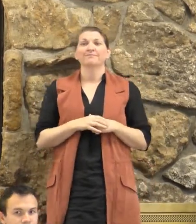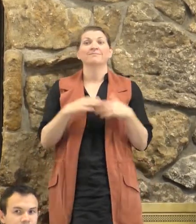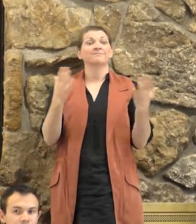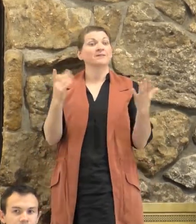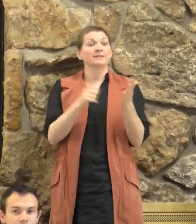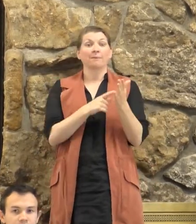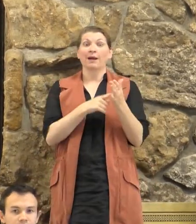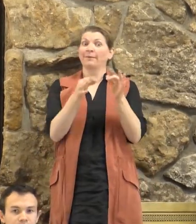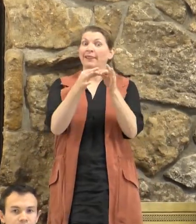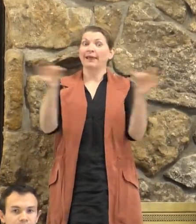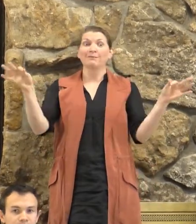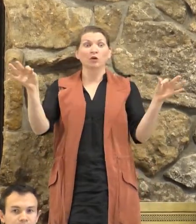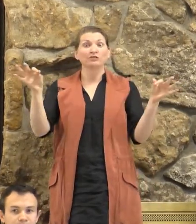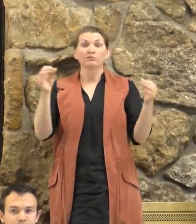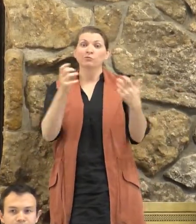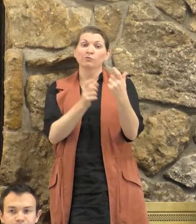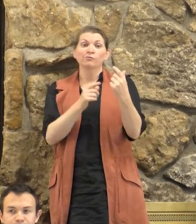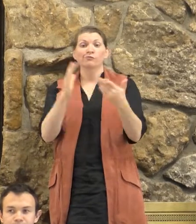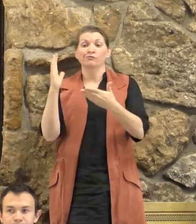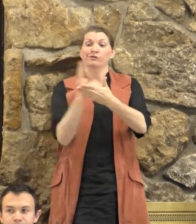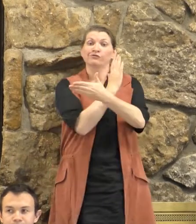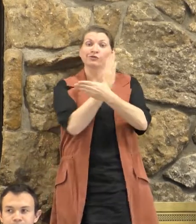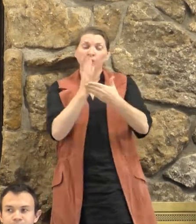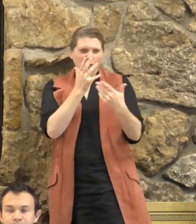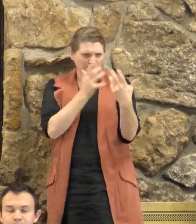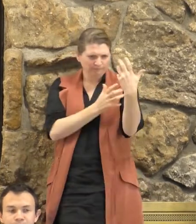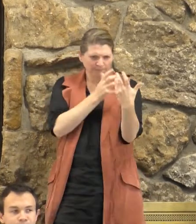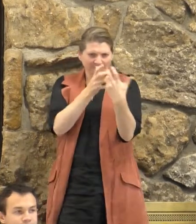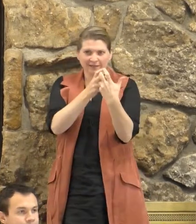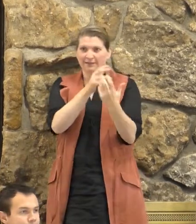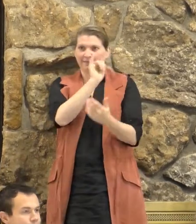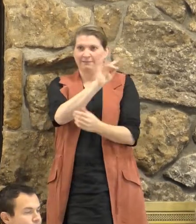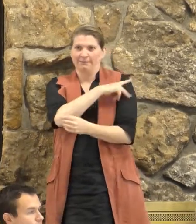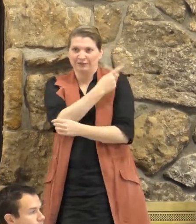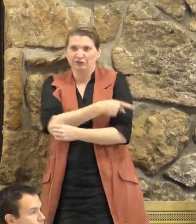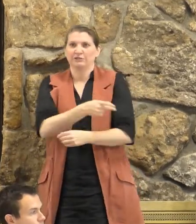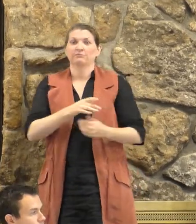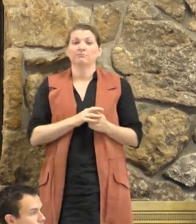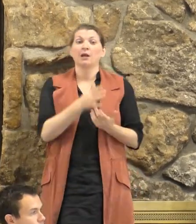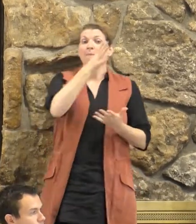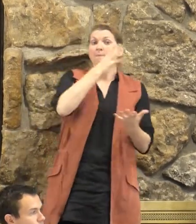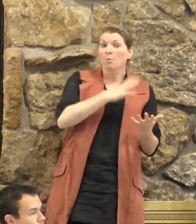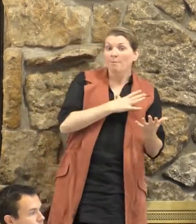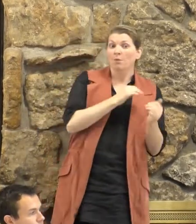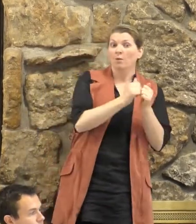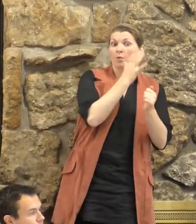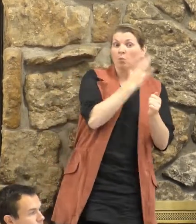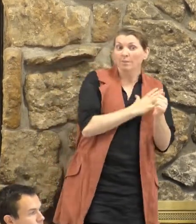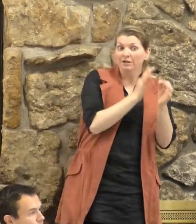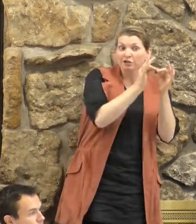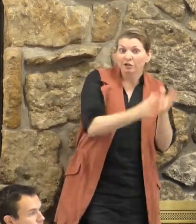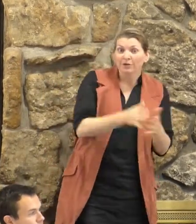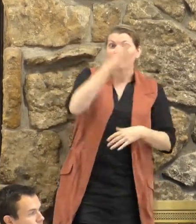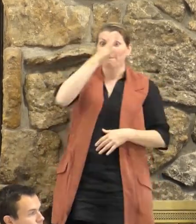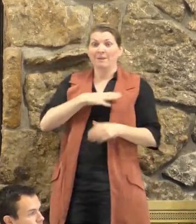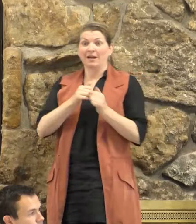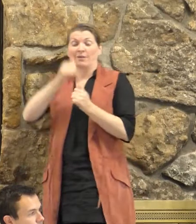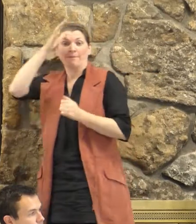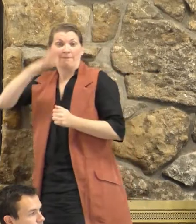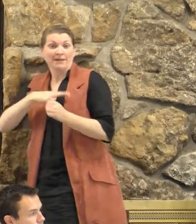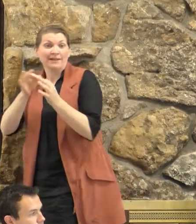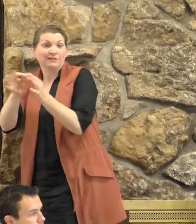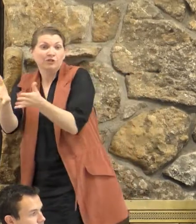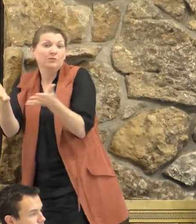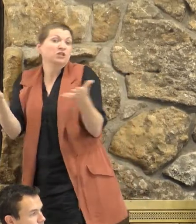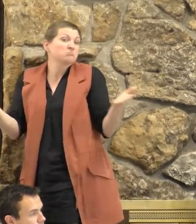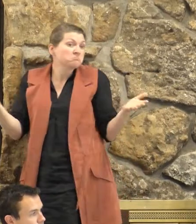them. The other part of that is there might be, the deaf community is pretty small, so I don't want to accidentally schedule